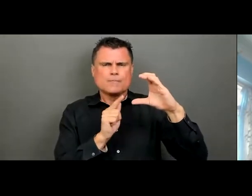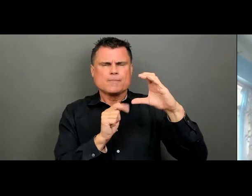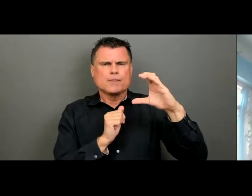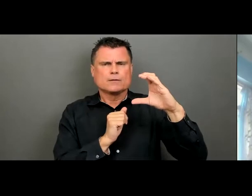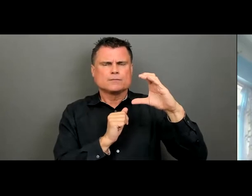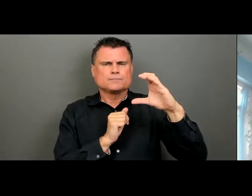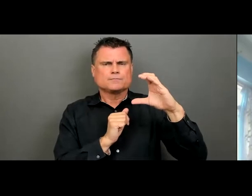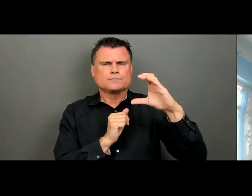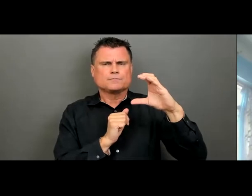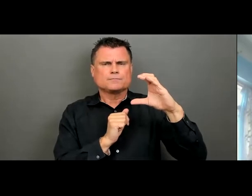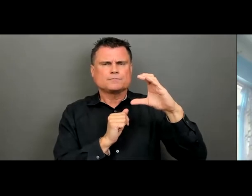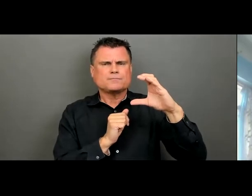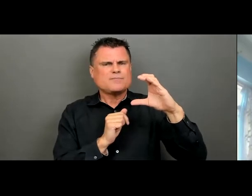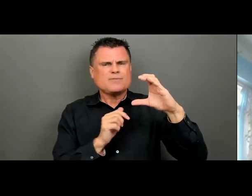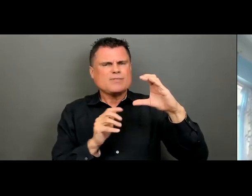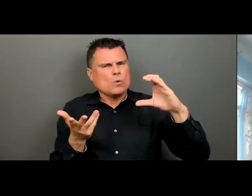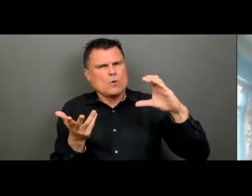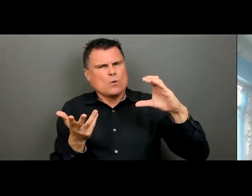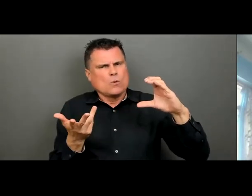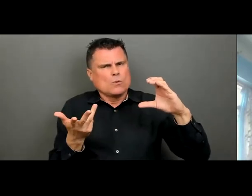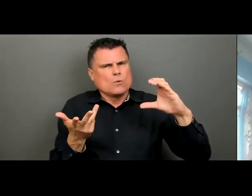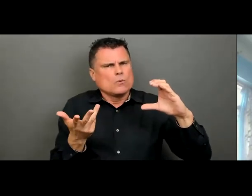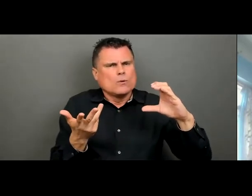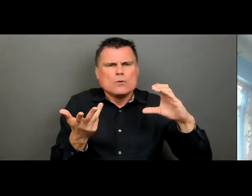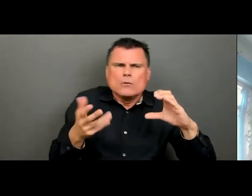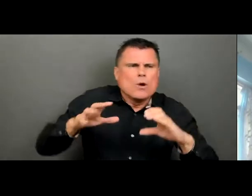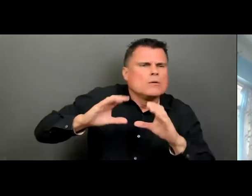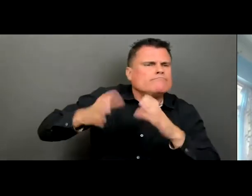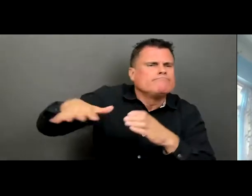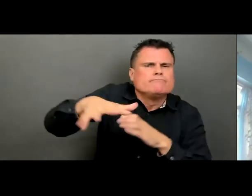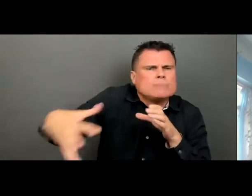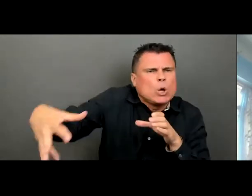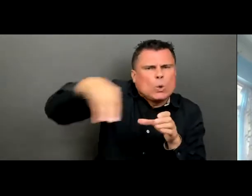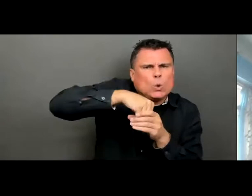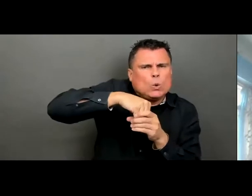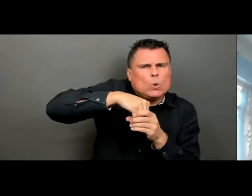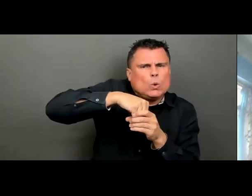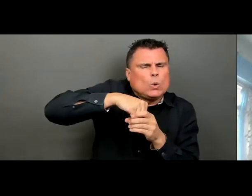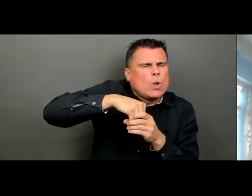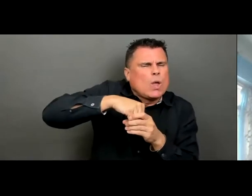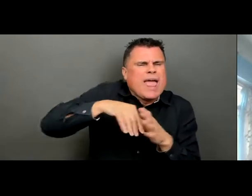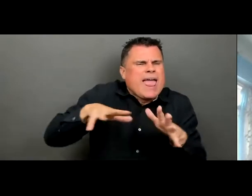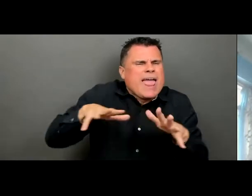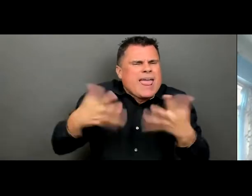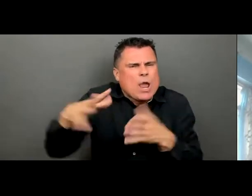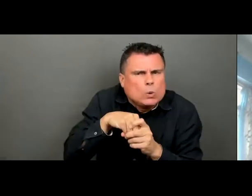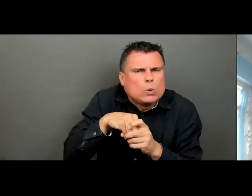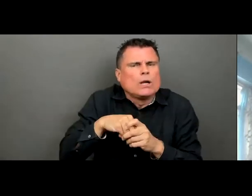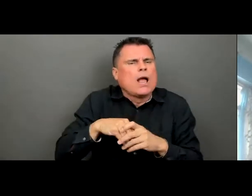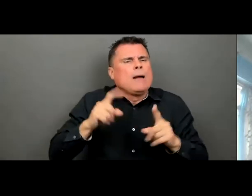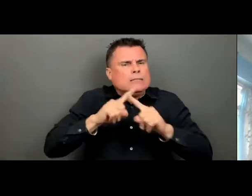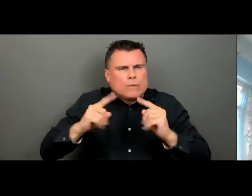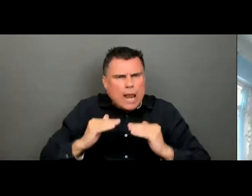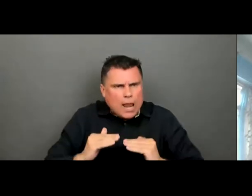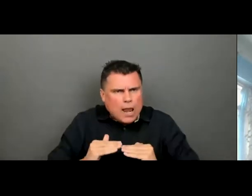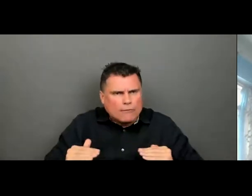have those OPDs been engaged during the different stages or all stages of creating early warning